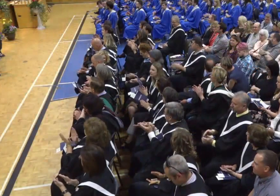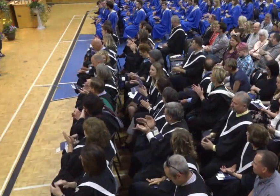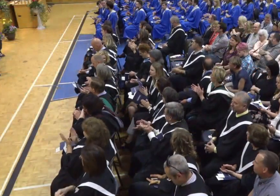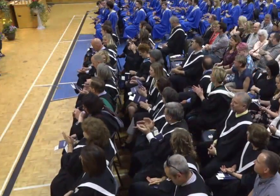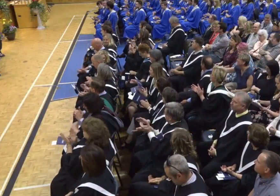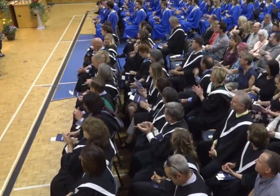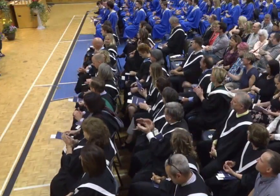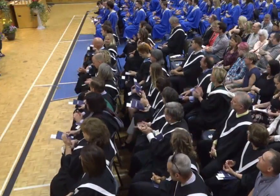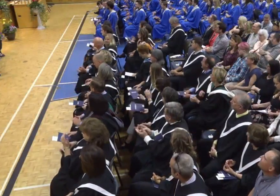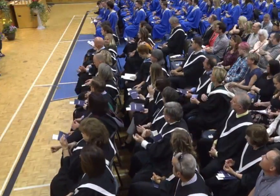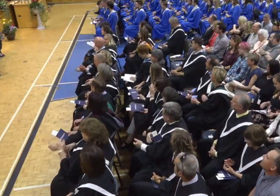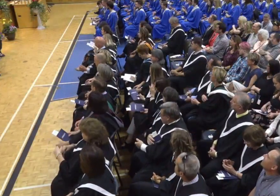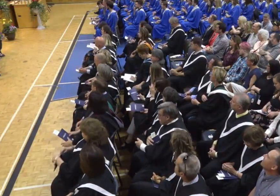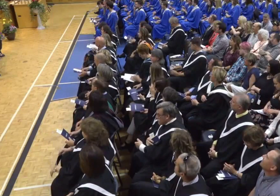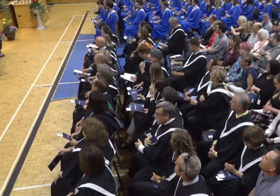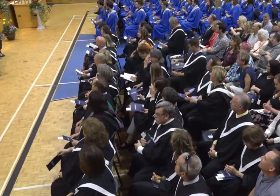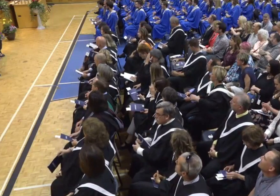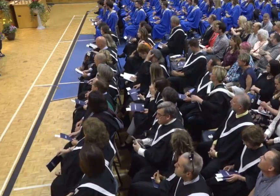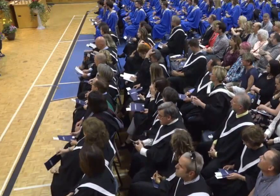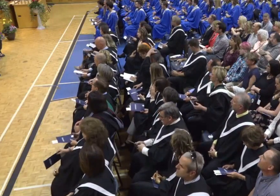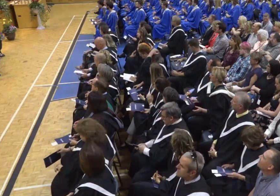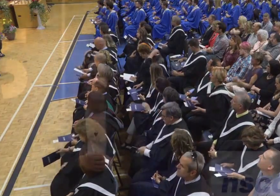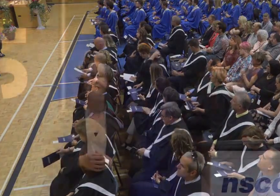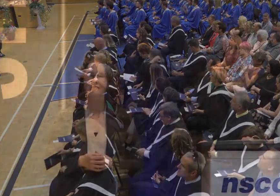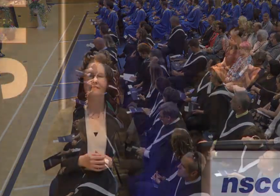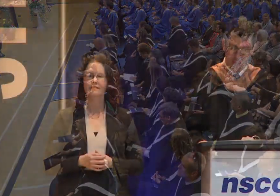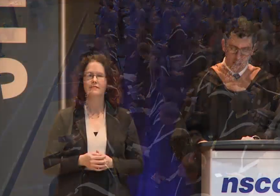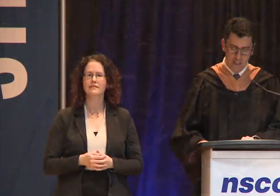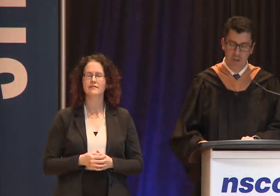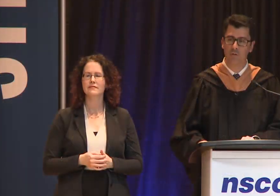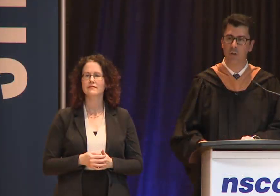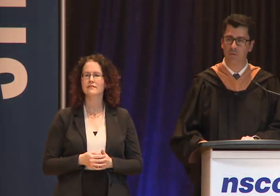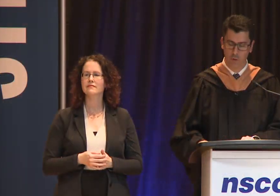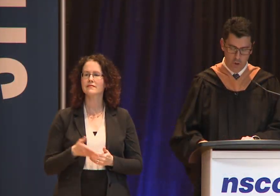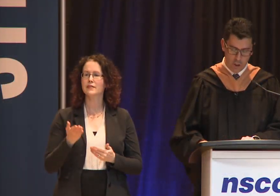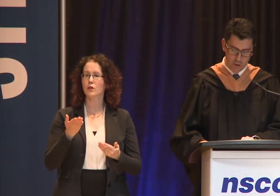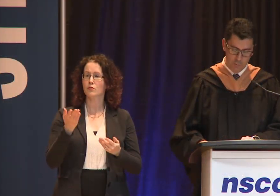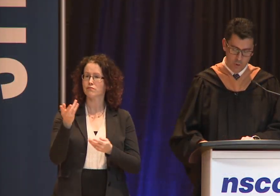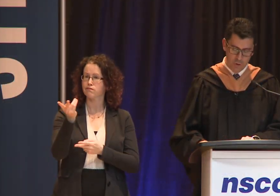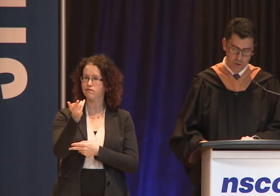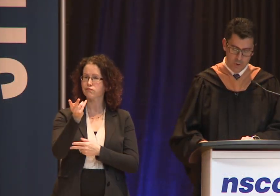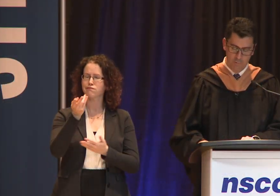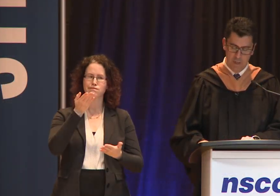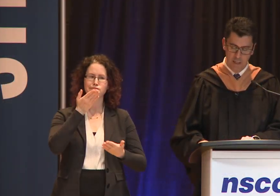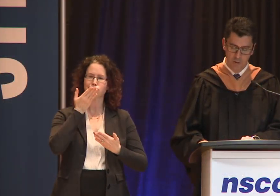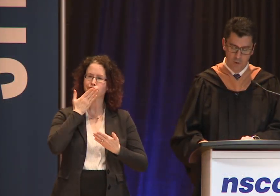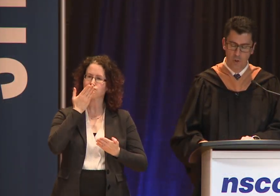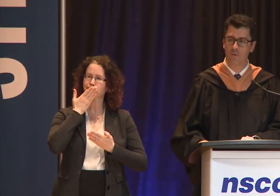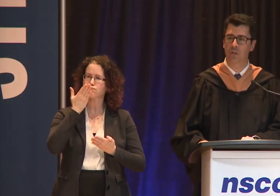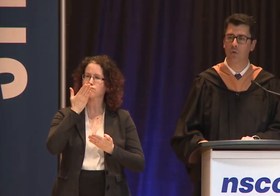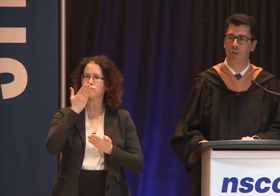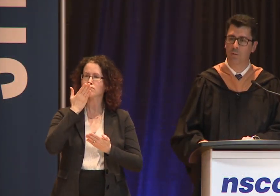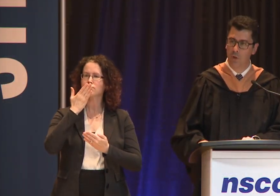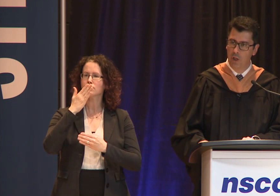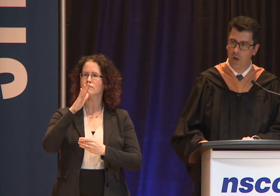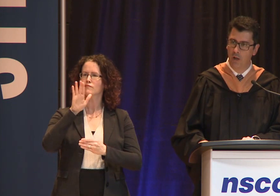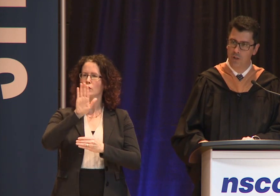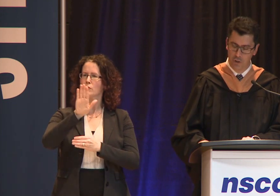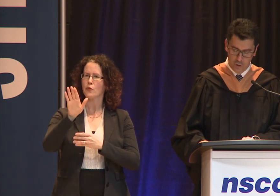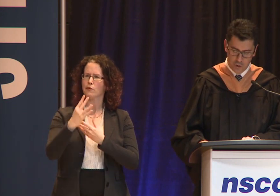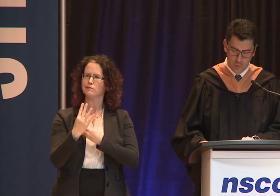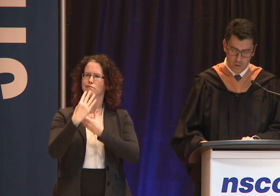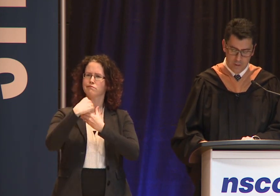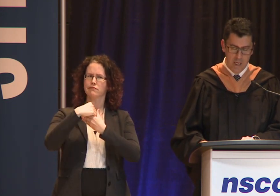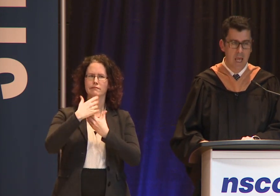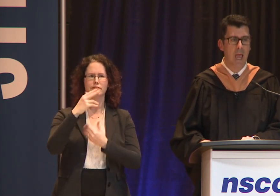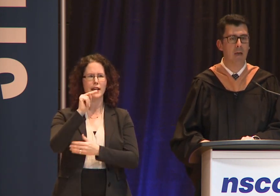On behalf of the college community, I want to thank each of you for your contributions you have made to the Nova Scotia Community College